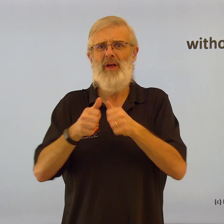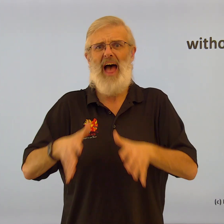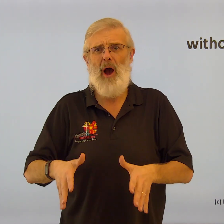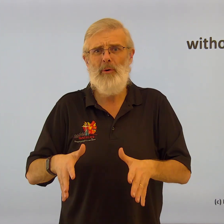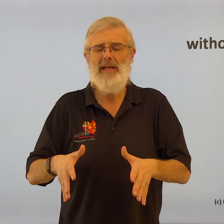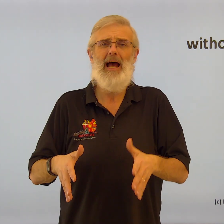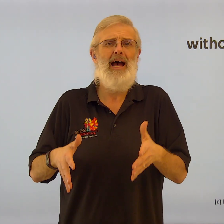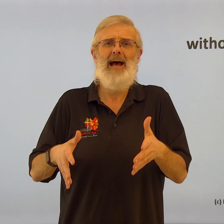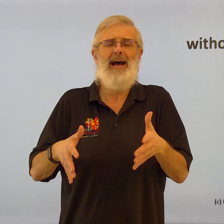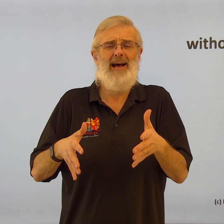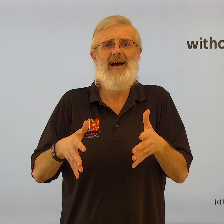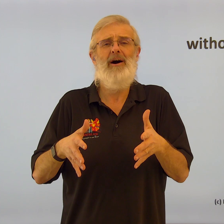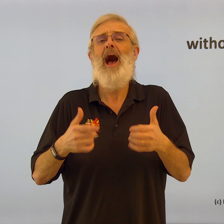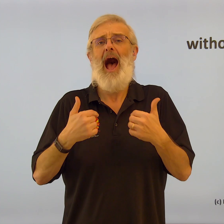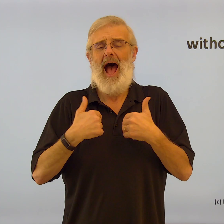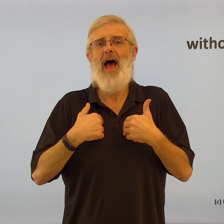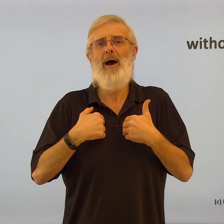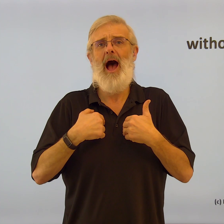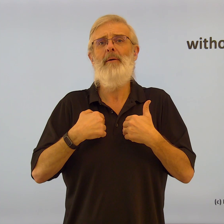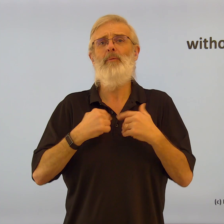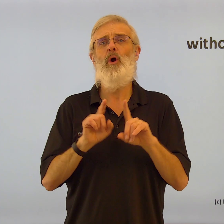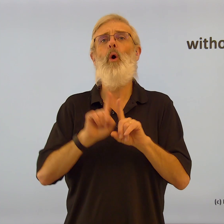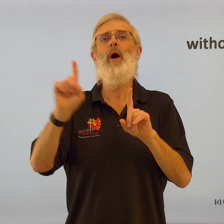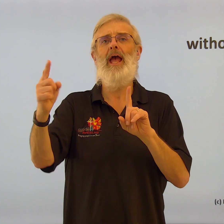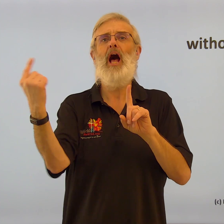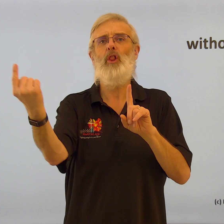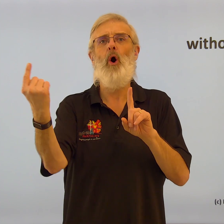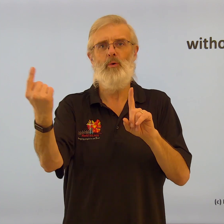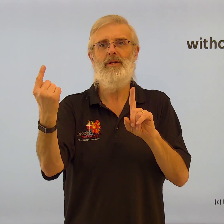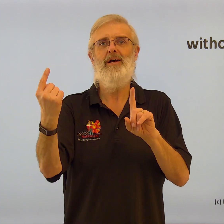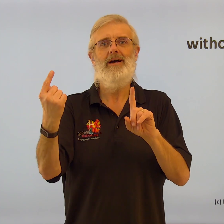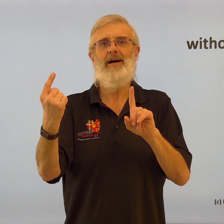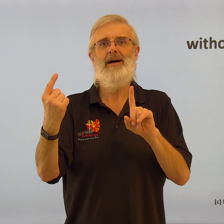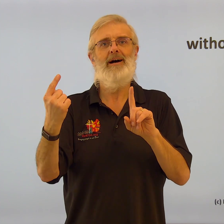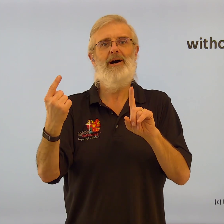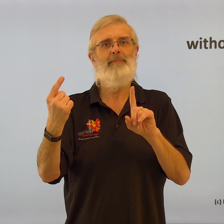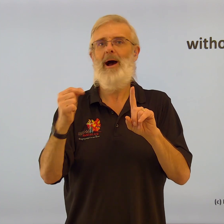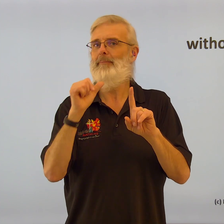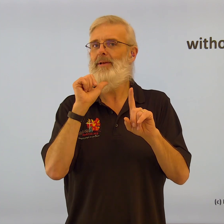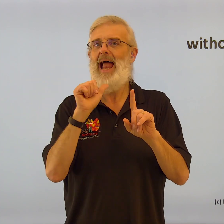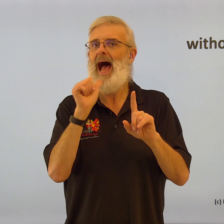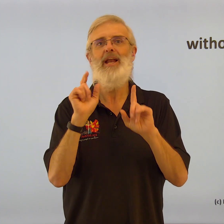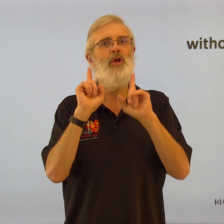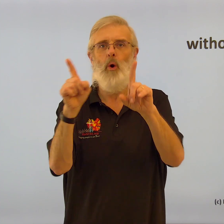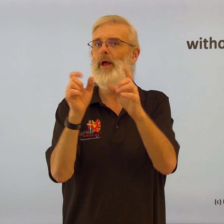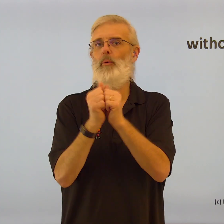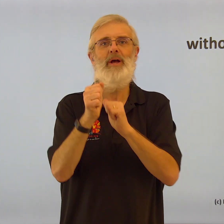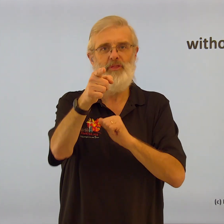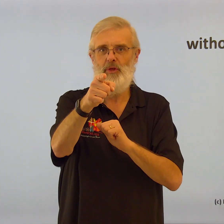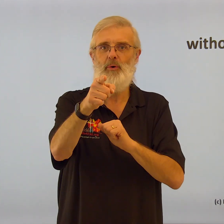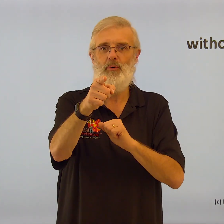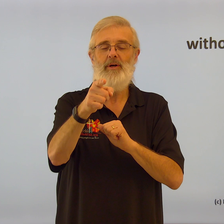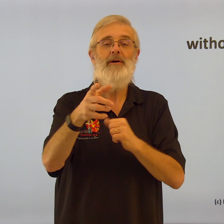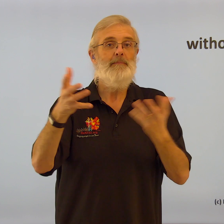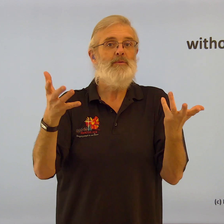Without, I'm going alone. I'm not going with you. So,